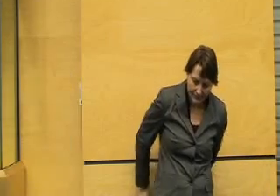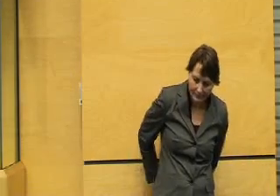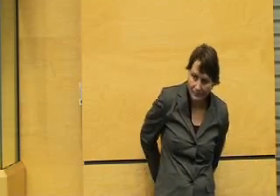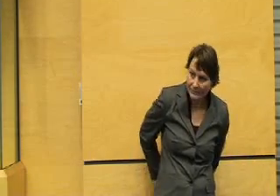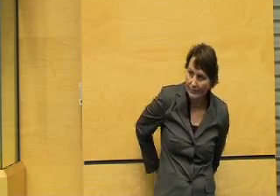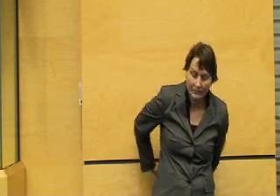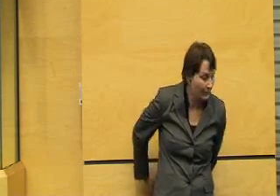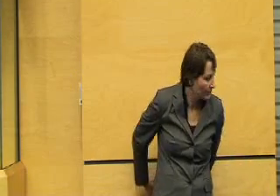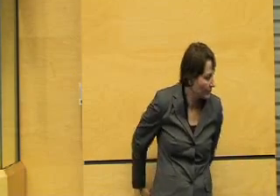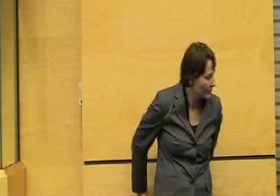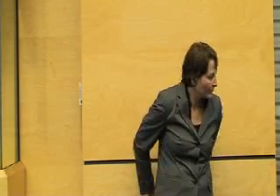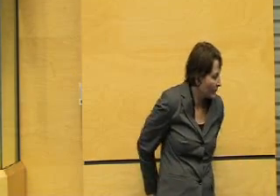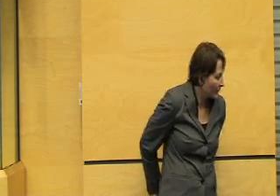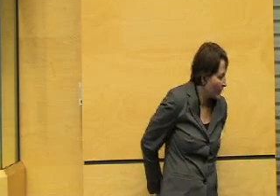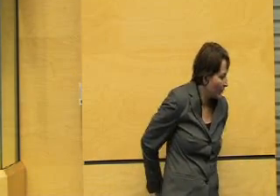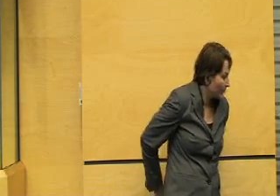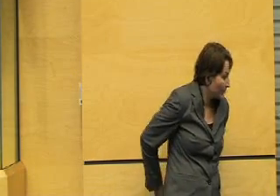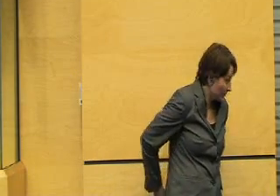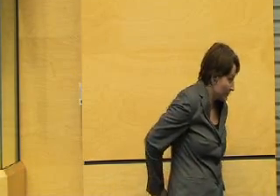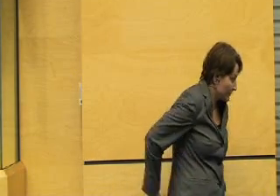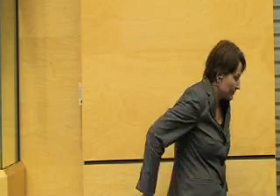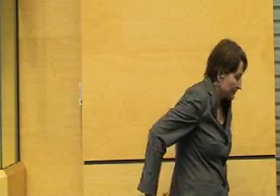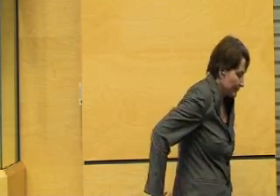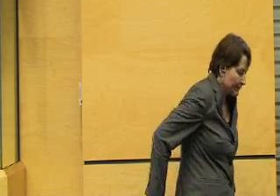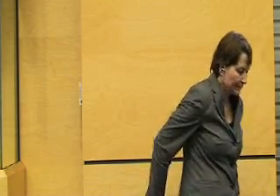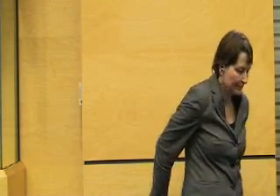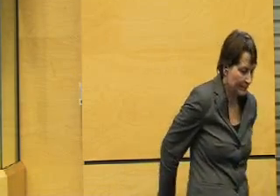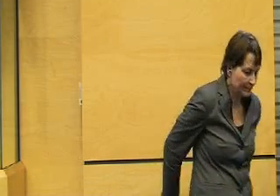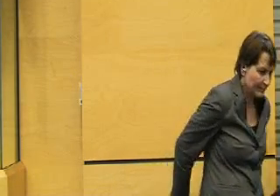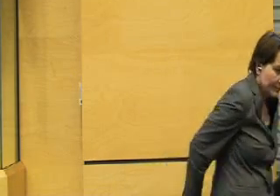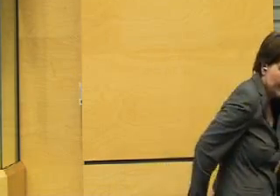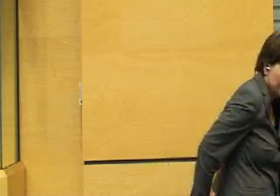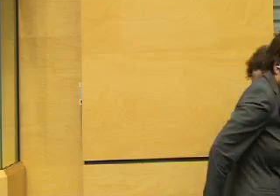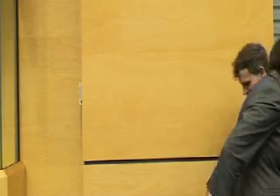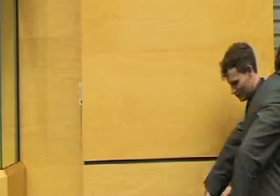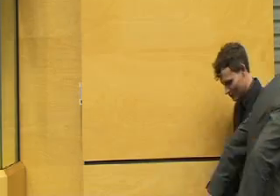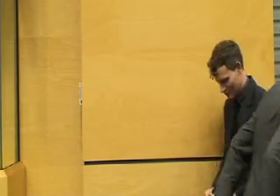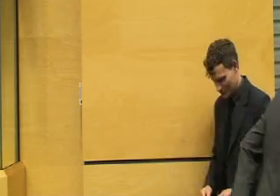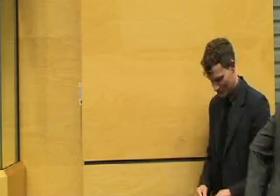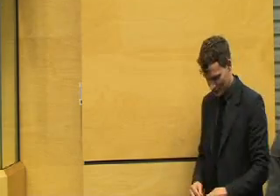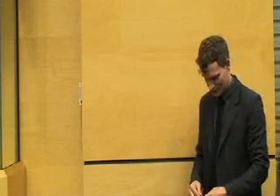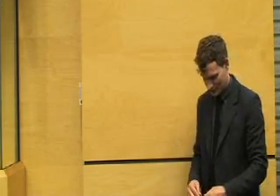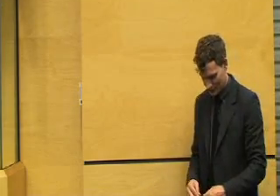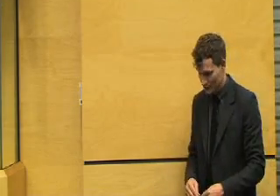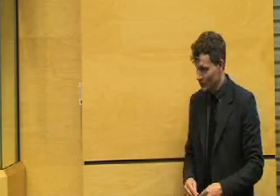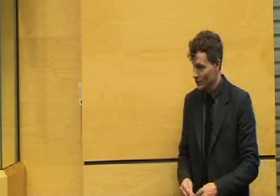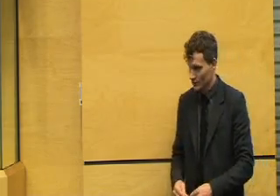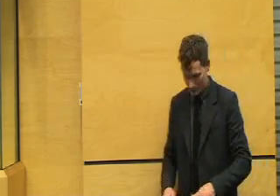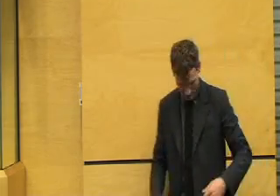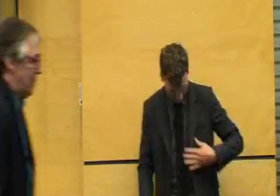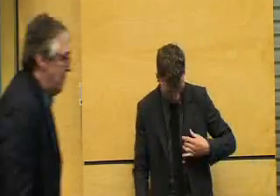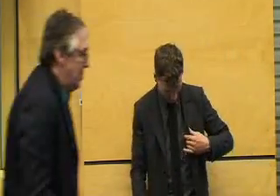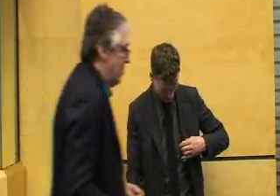Muchas gracias. I thank the head of delegation, Mr. Intusut.